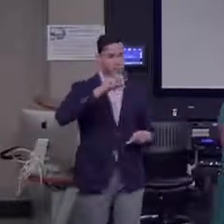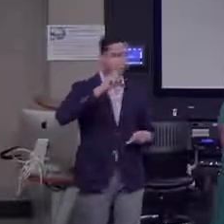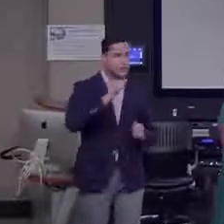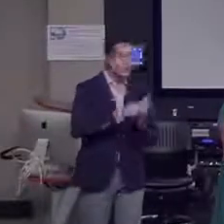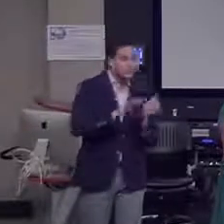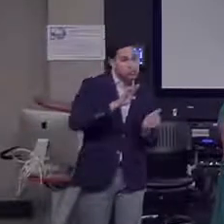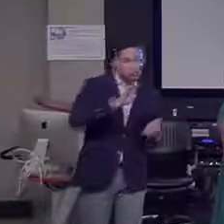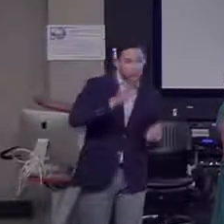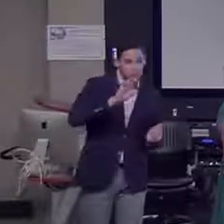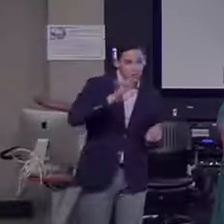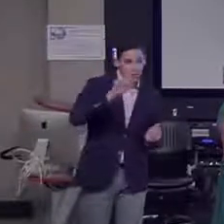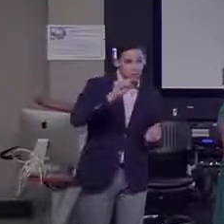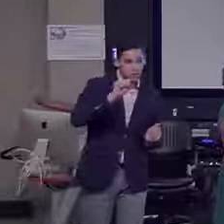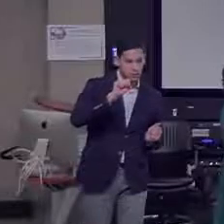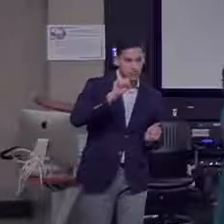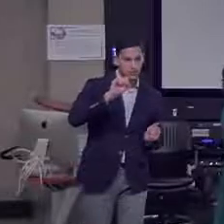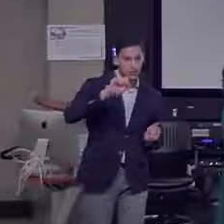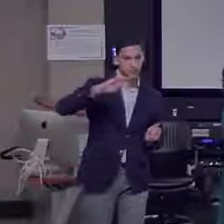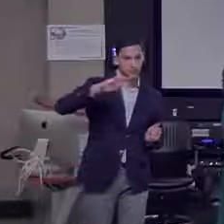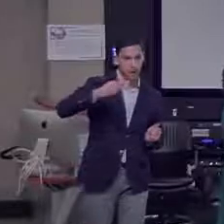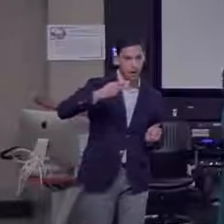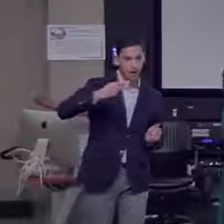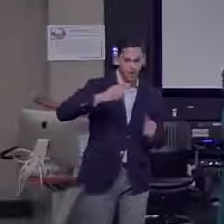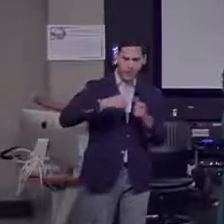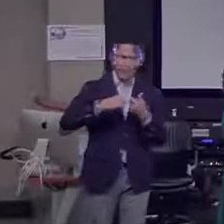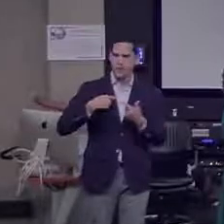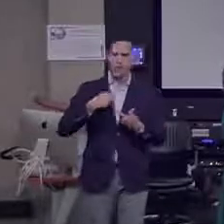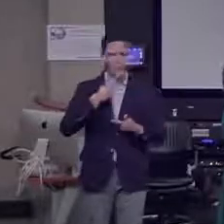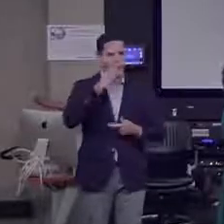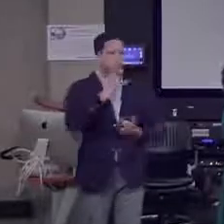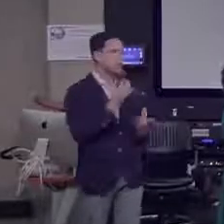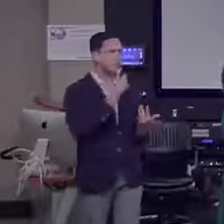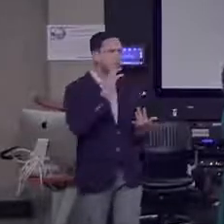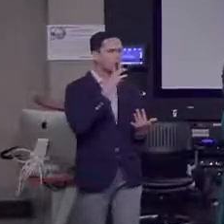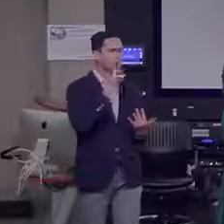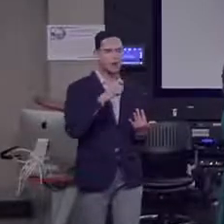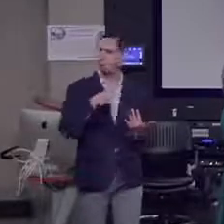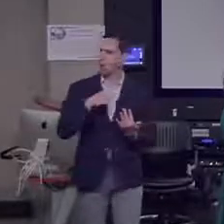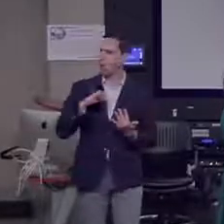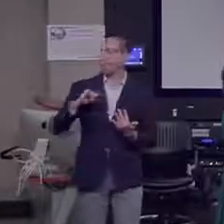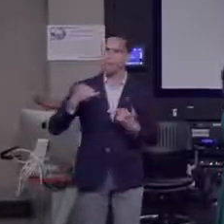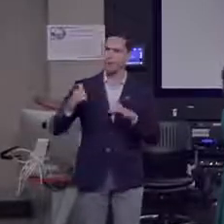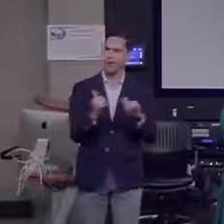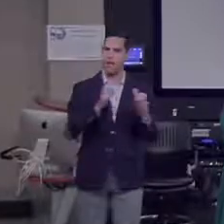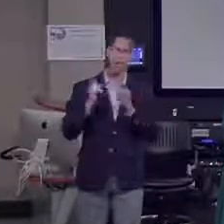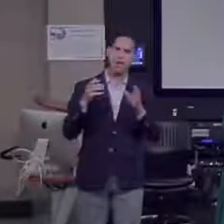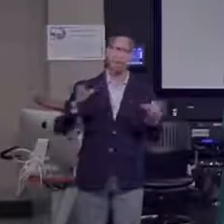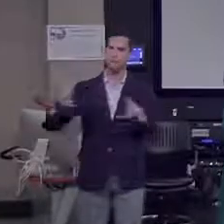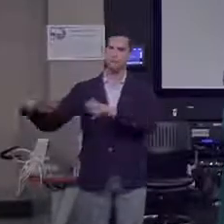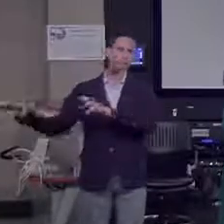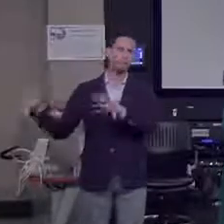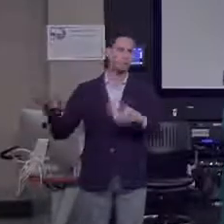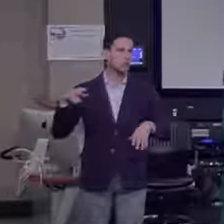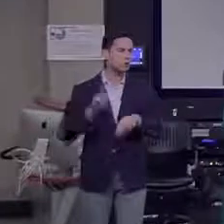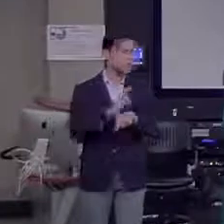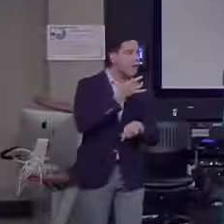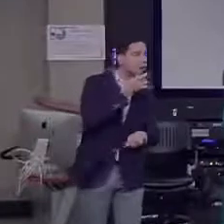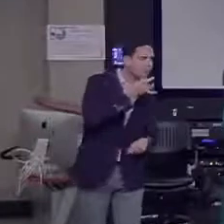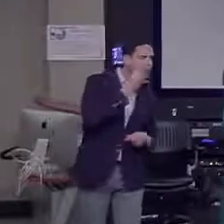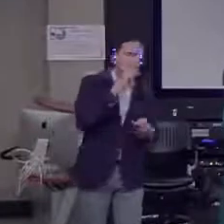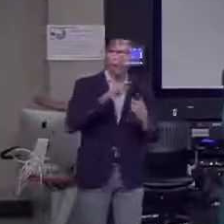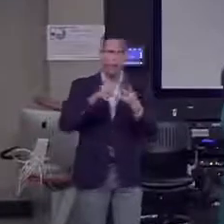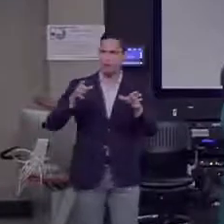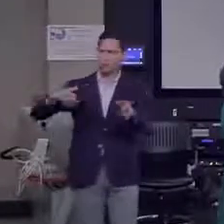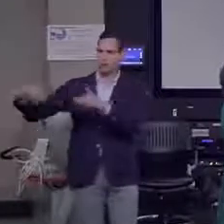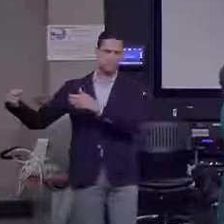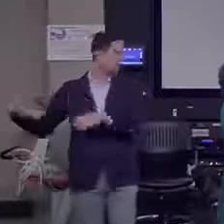way you think about the piazza around a bus stop with these lights and with these benches. This is the